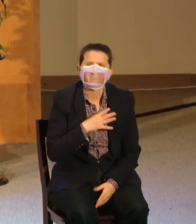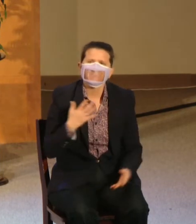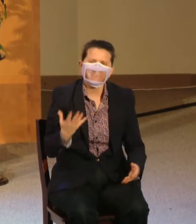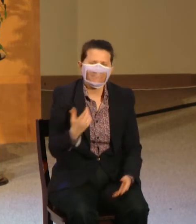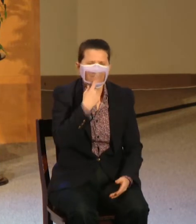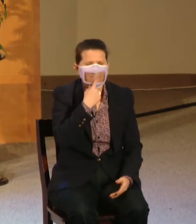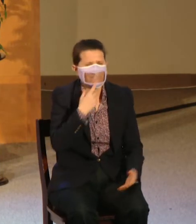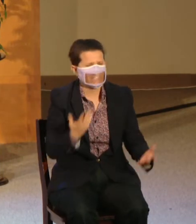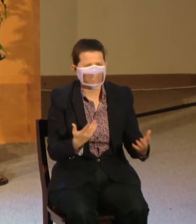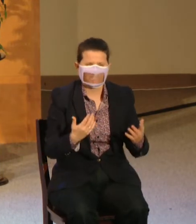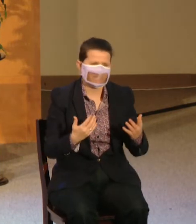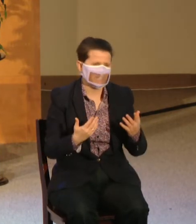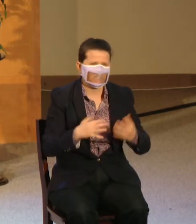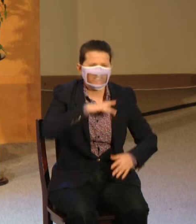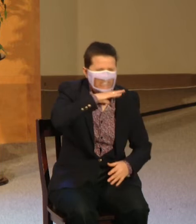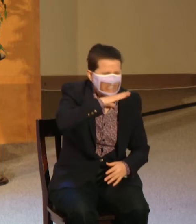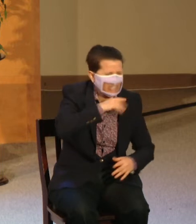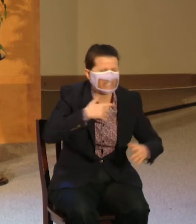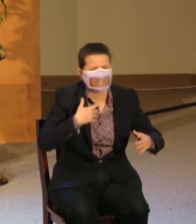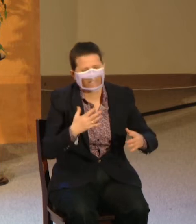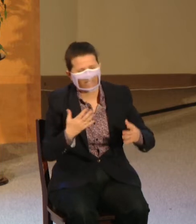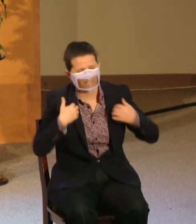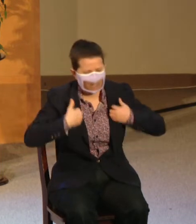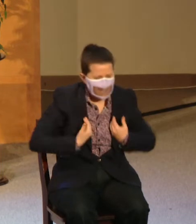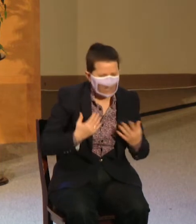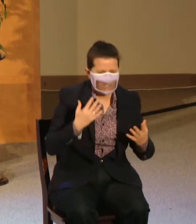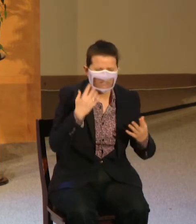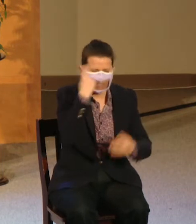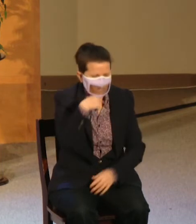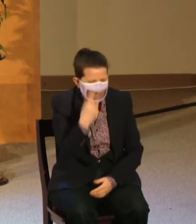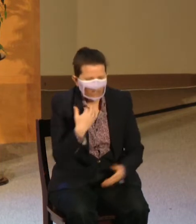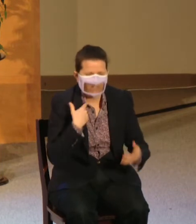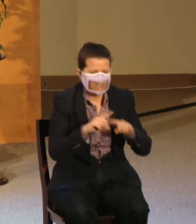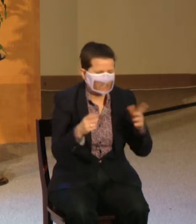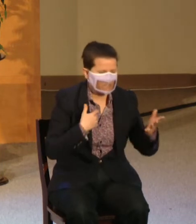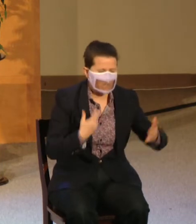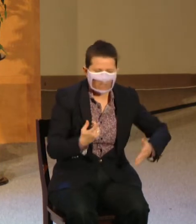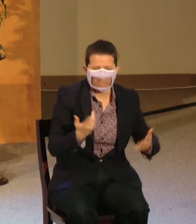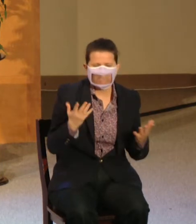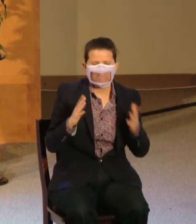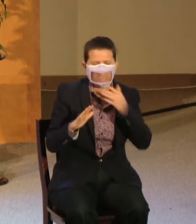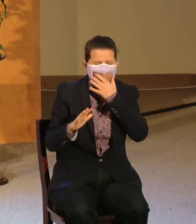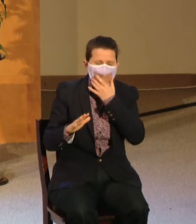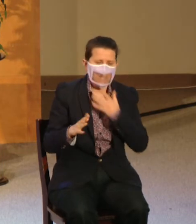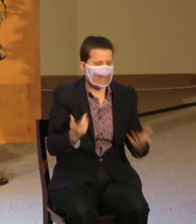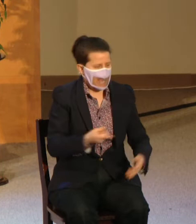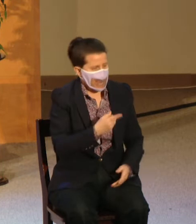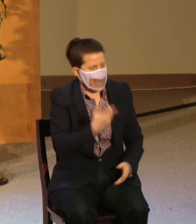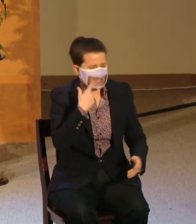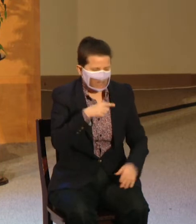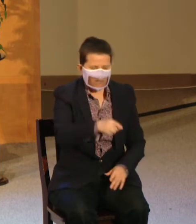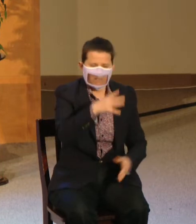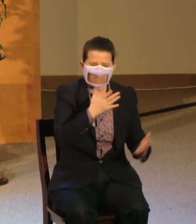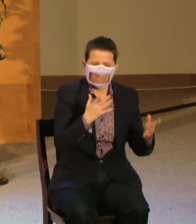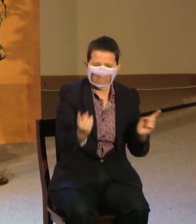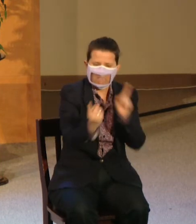work. And the boss said, well, fine. If work is what you need, take that big boulder up over there and roll it up and down